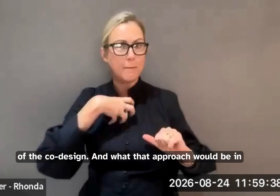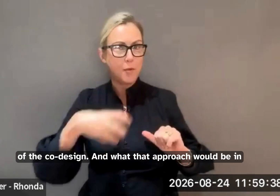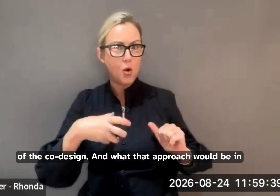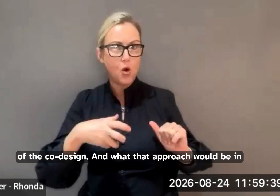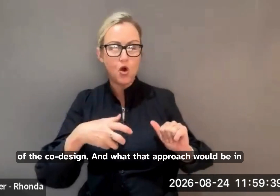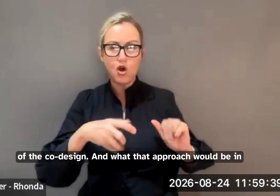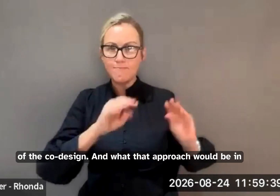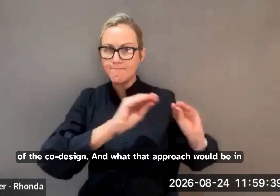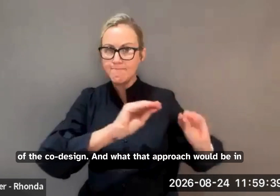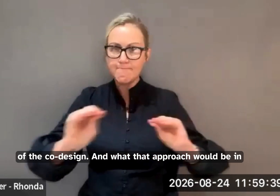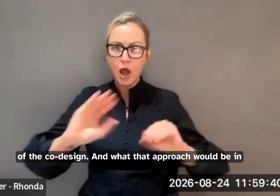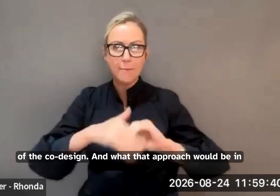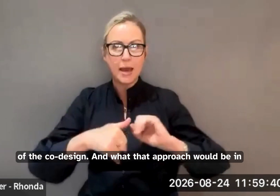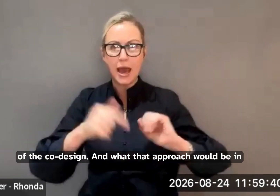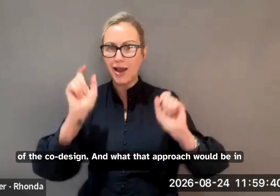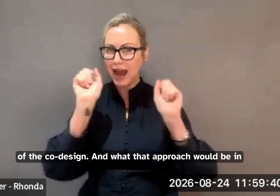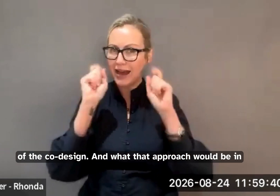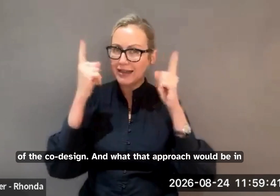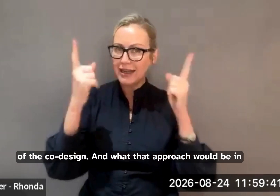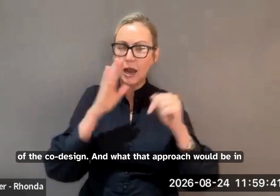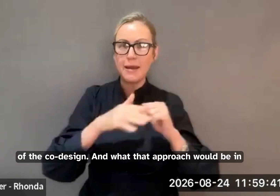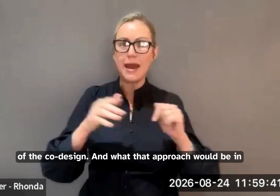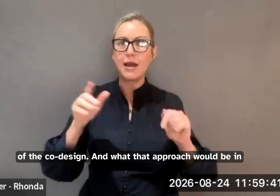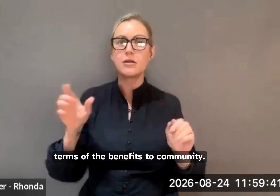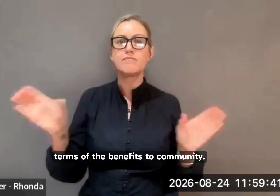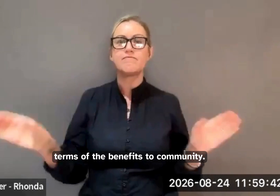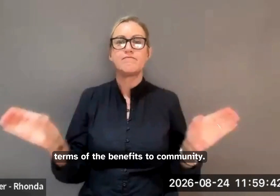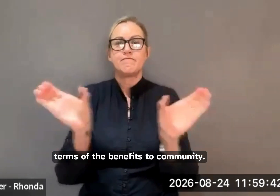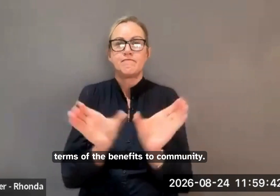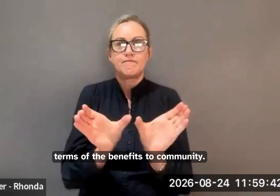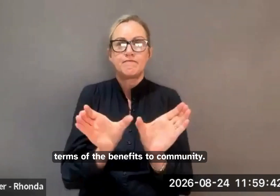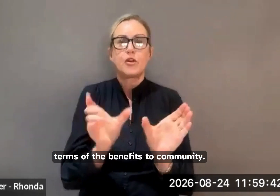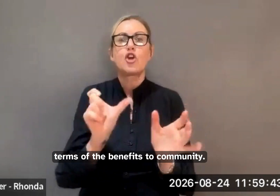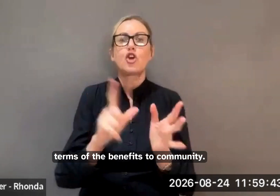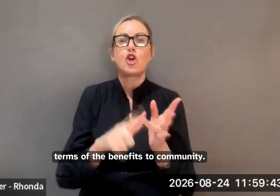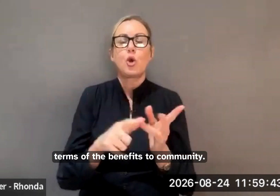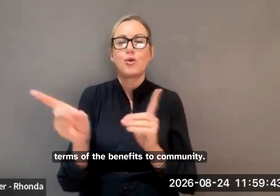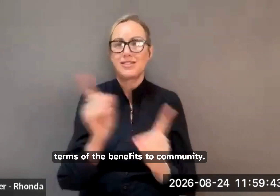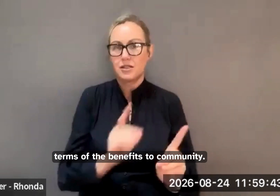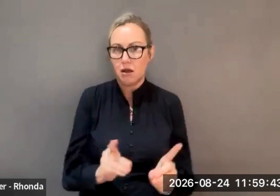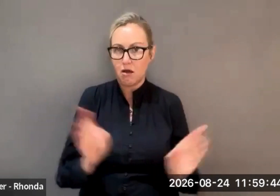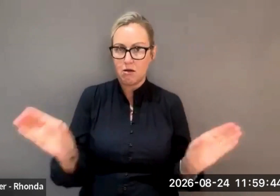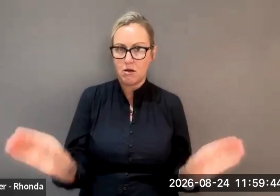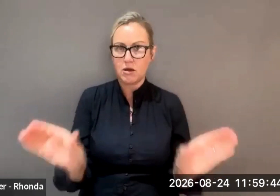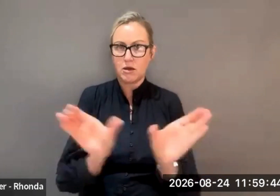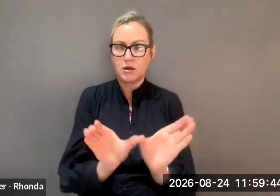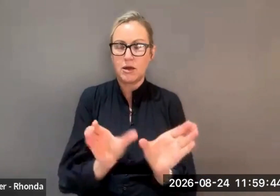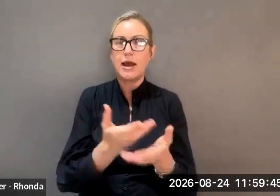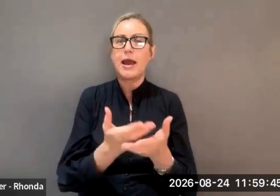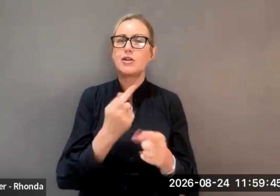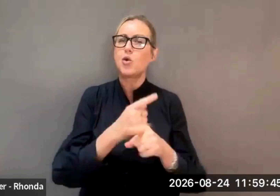the co-design and what that approach would be in terms of the benefits to community.